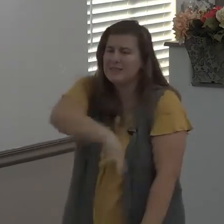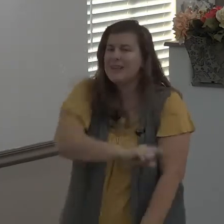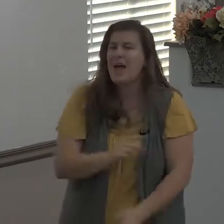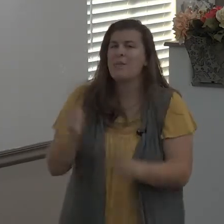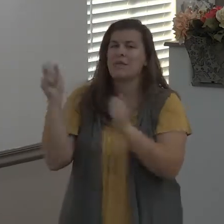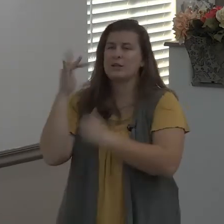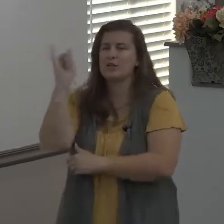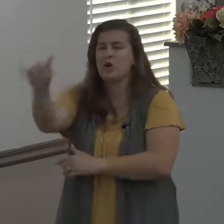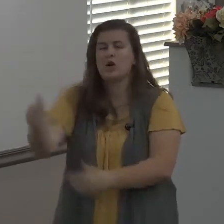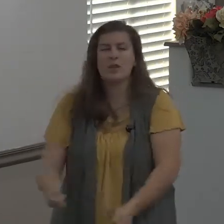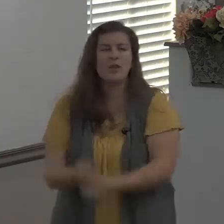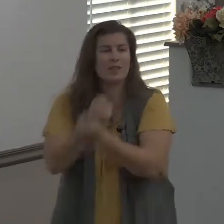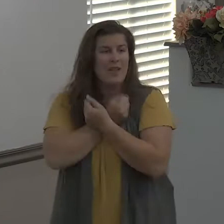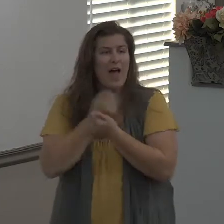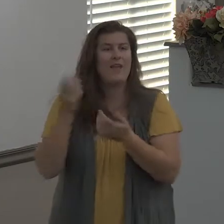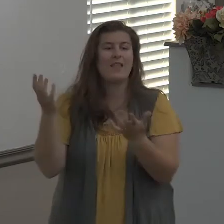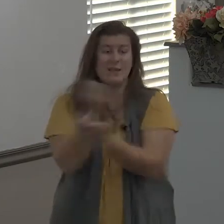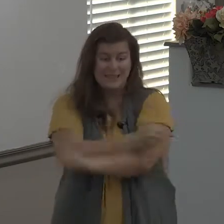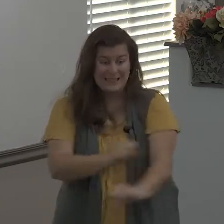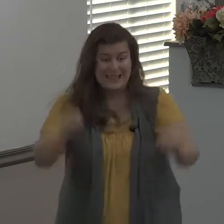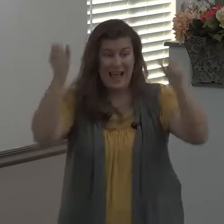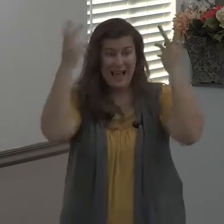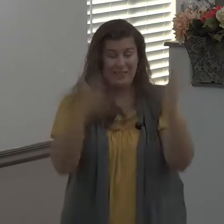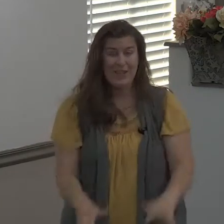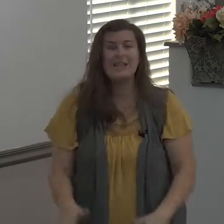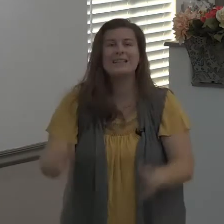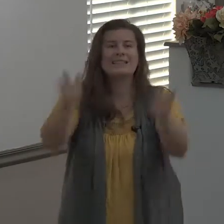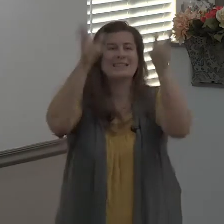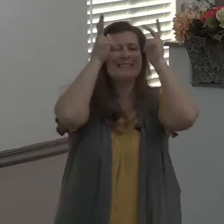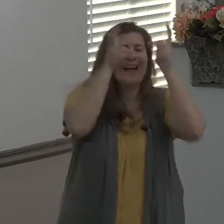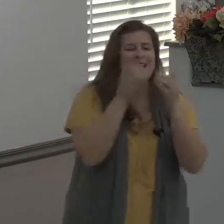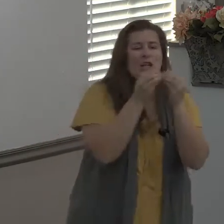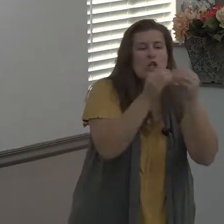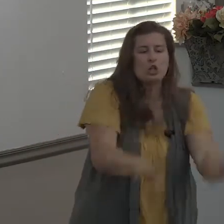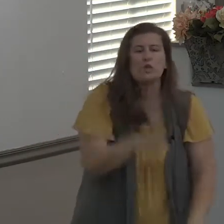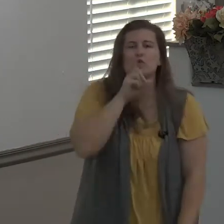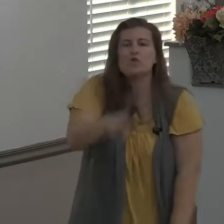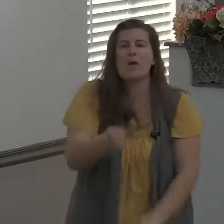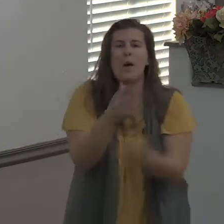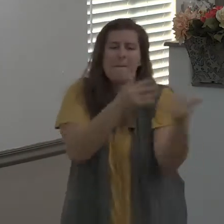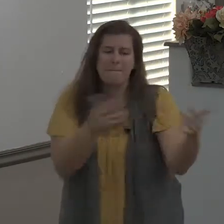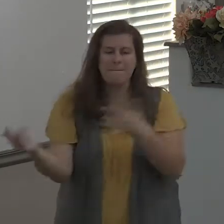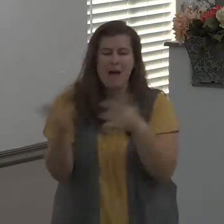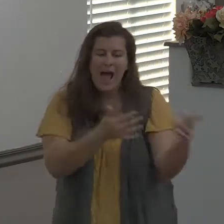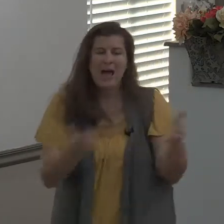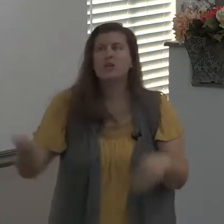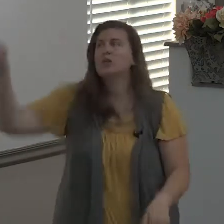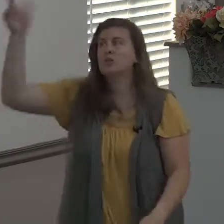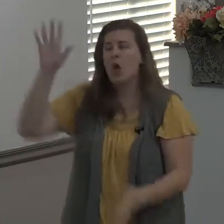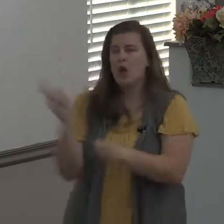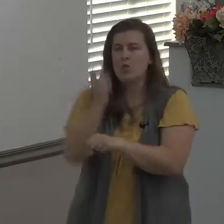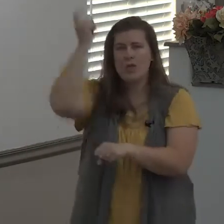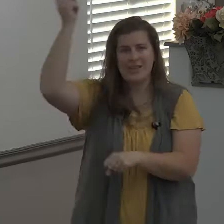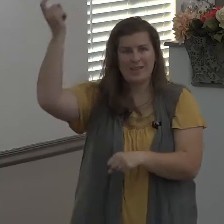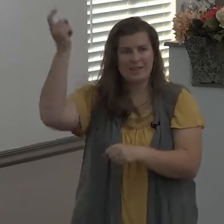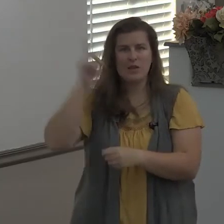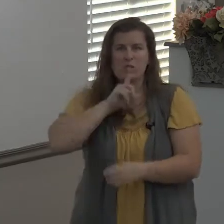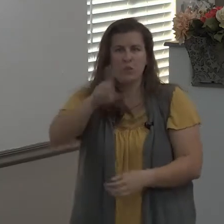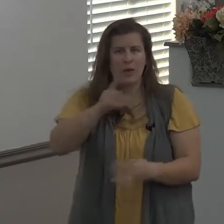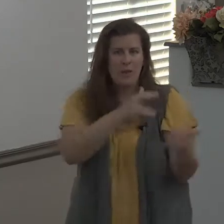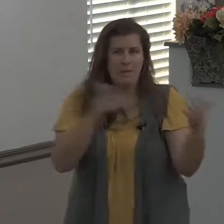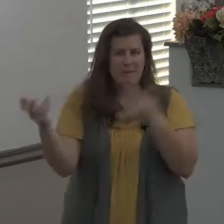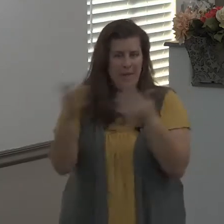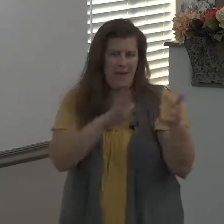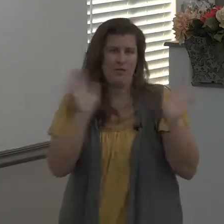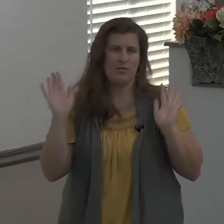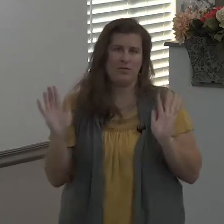fall on their face, and they cry out to an eternal God who loves them with an everlasting love, and they get gloriously saved, Satan